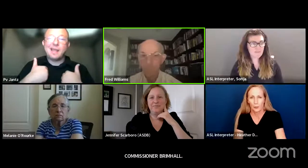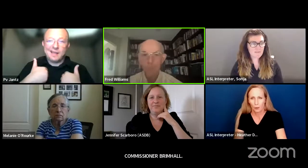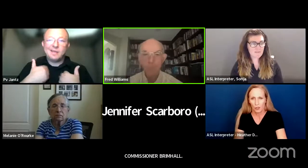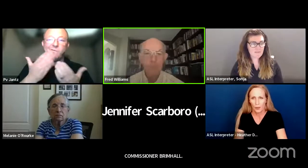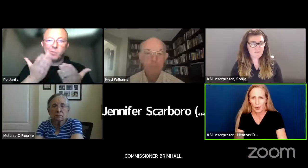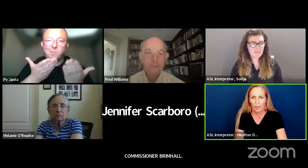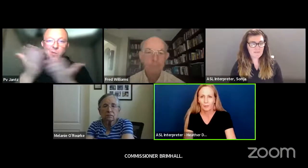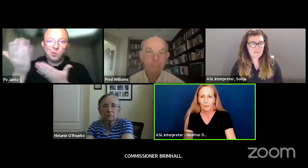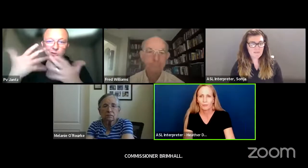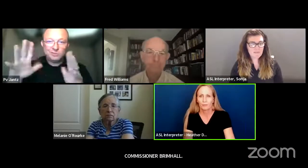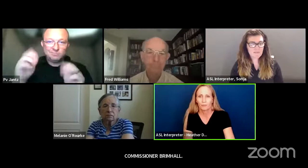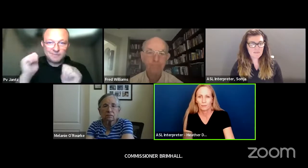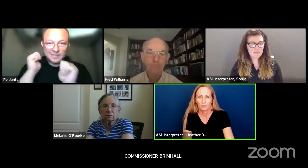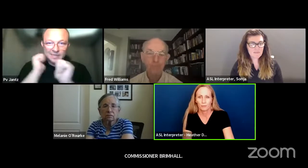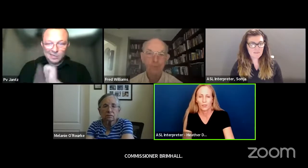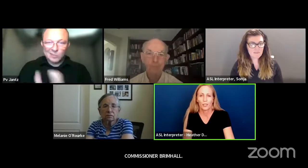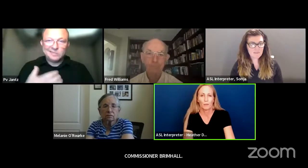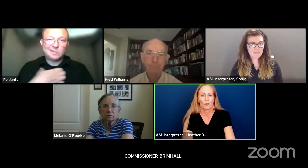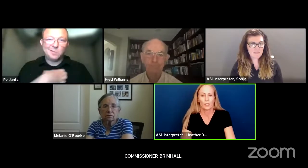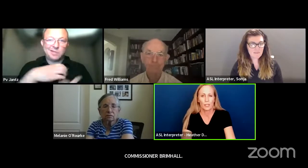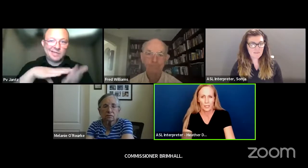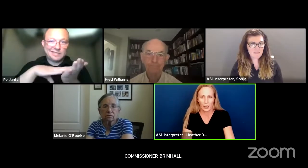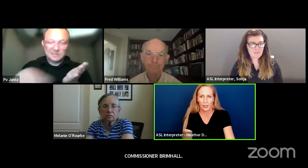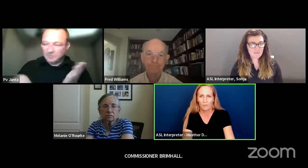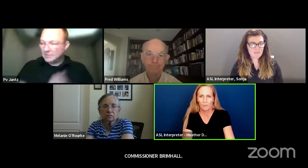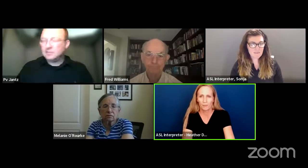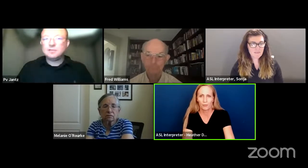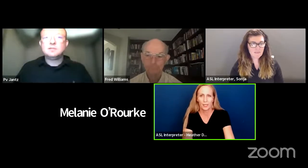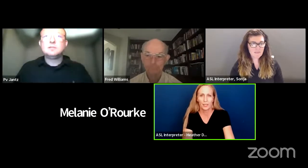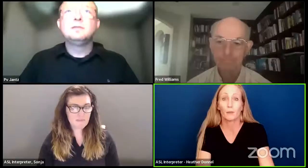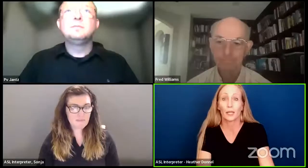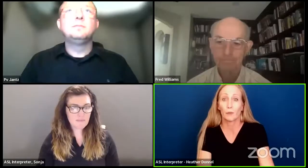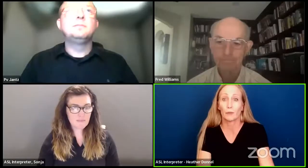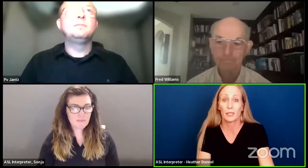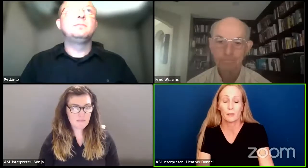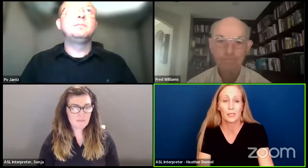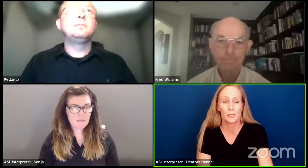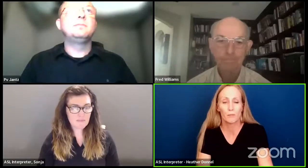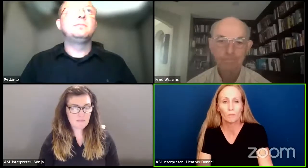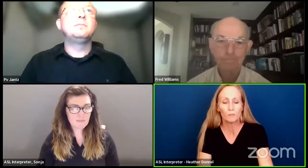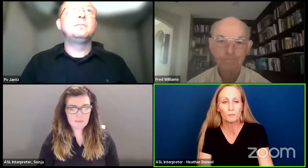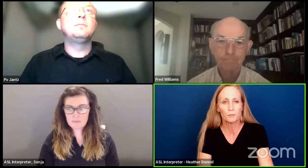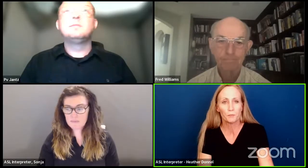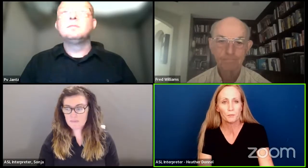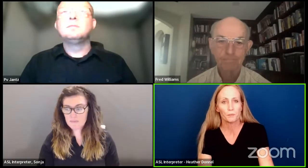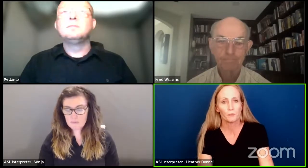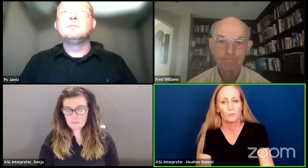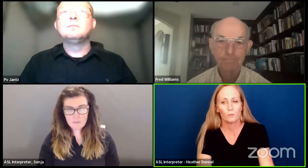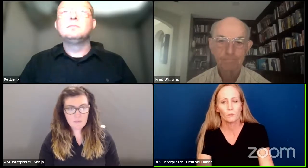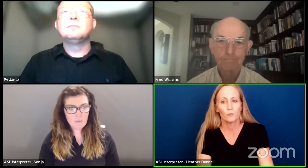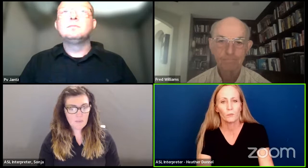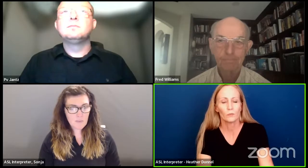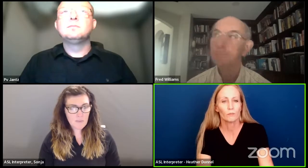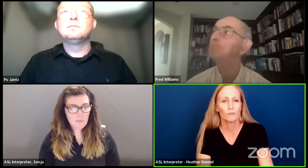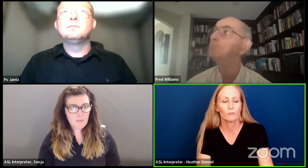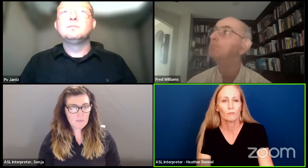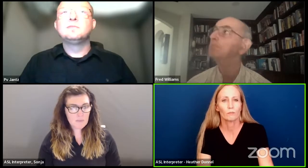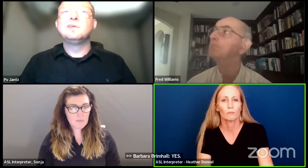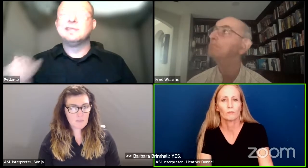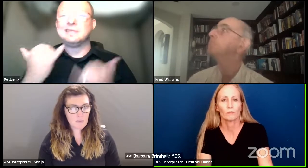Thank you, Kyler. I appreciate that. The motion has carried. The complaint will be dismissed.